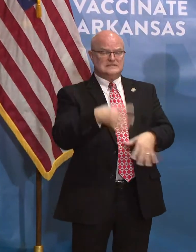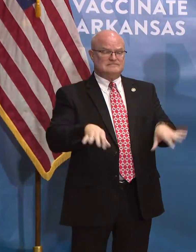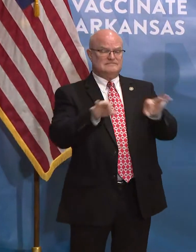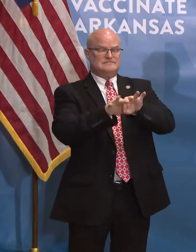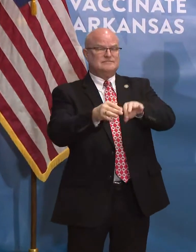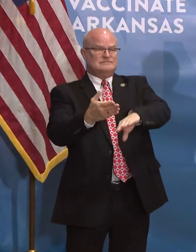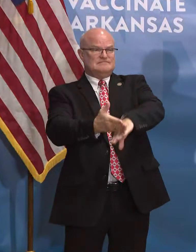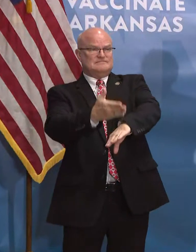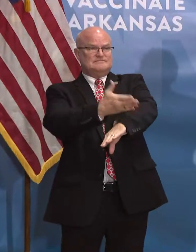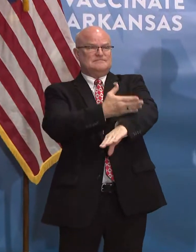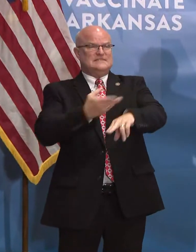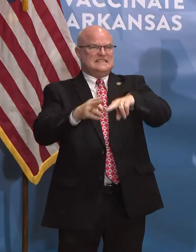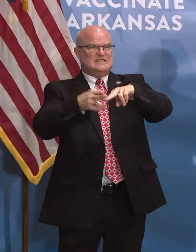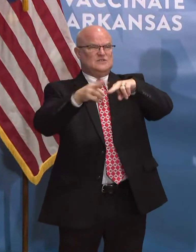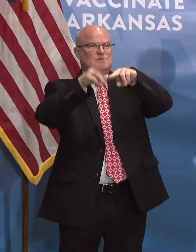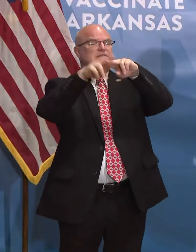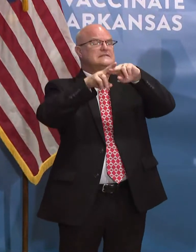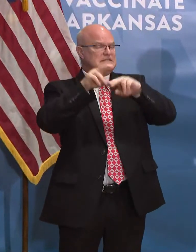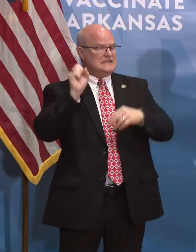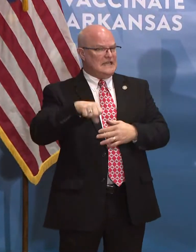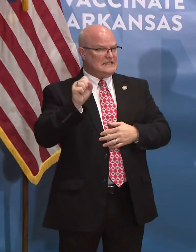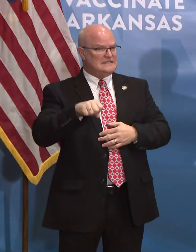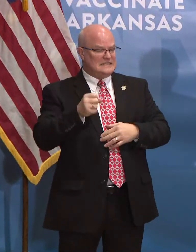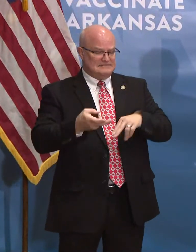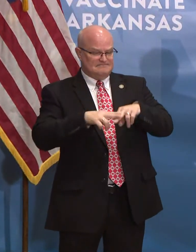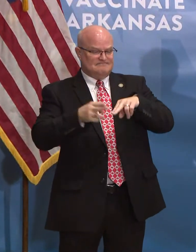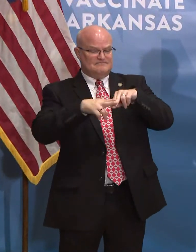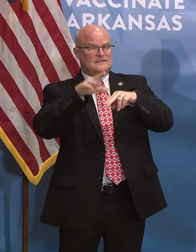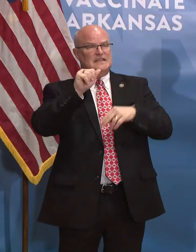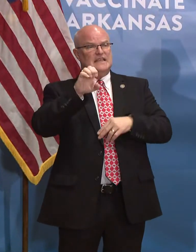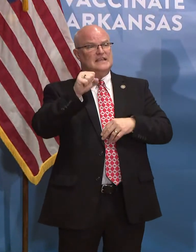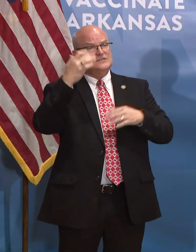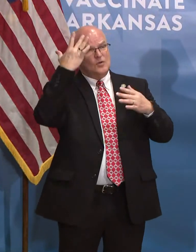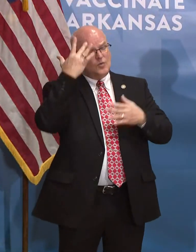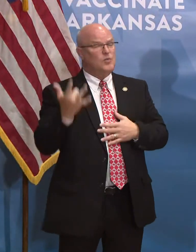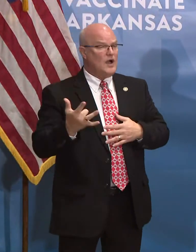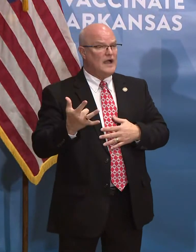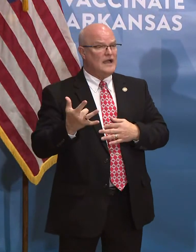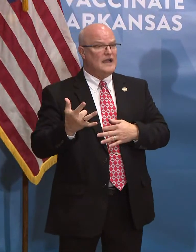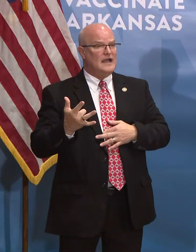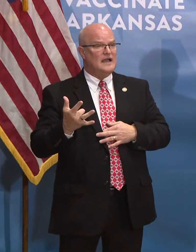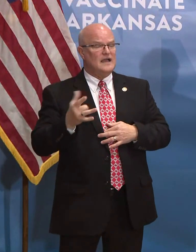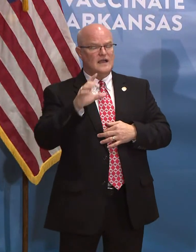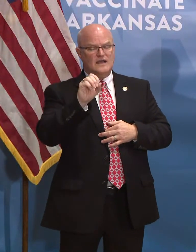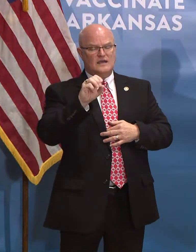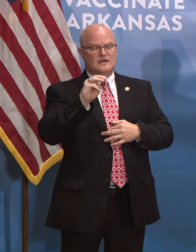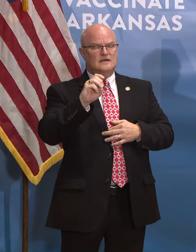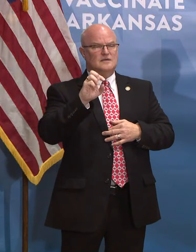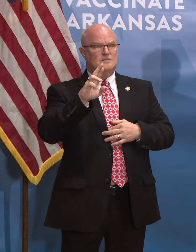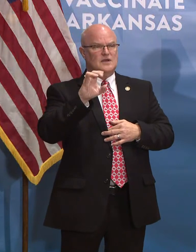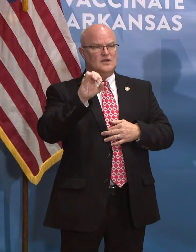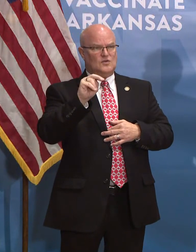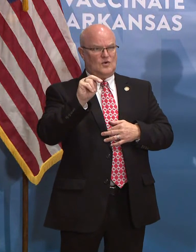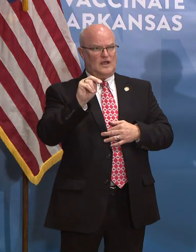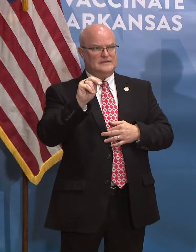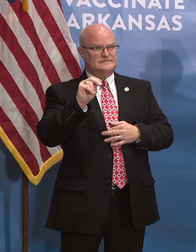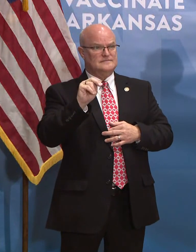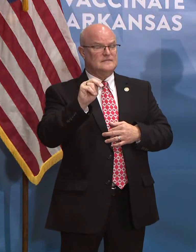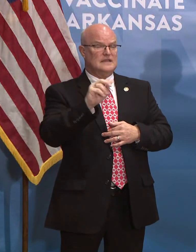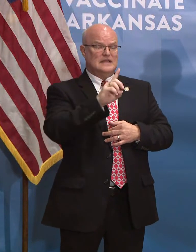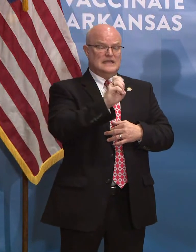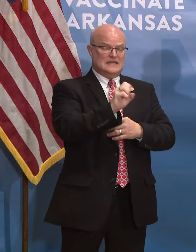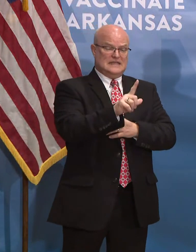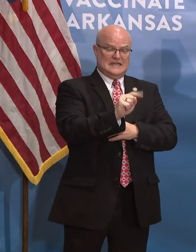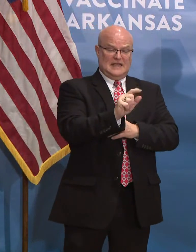significant increases. Those significant increases in cases are due to the Omicron variant. Delta was